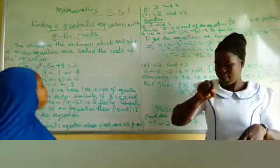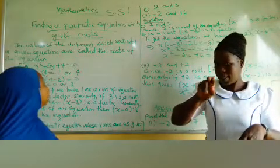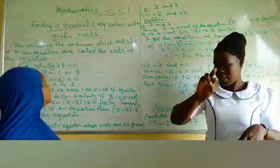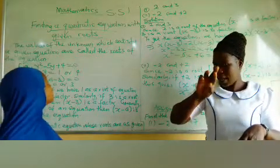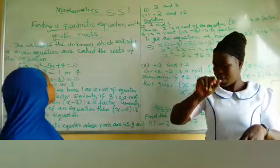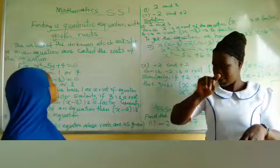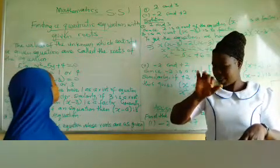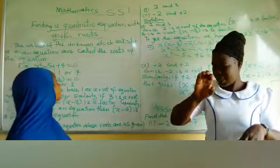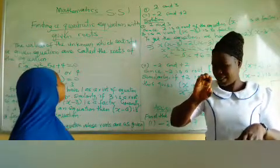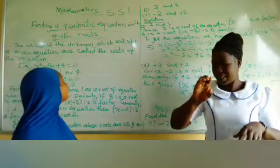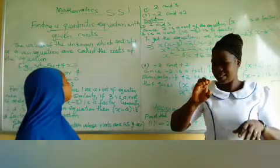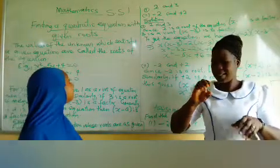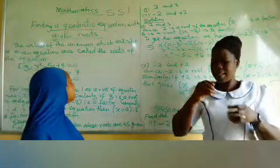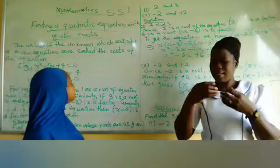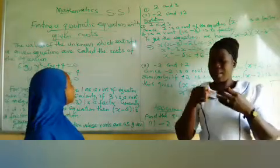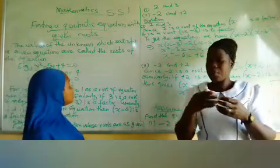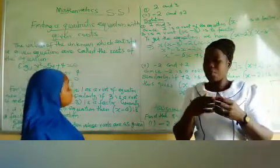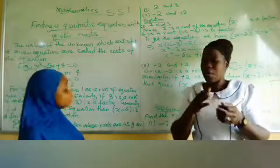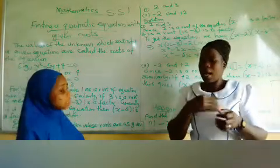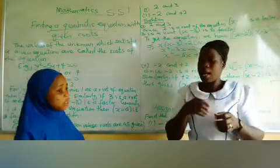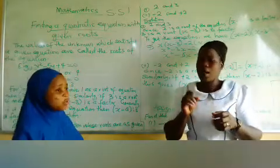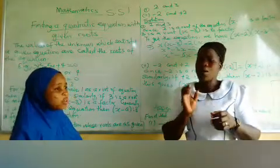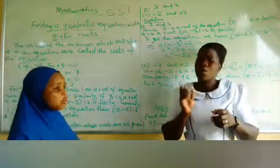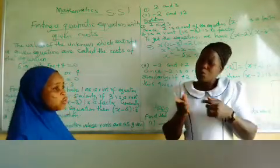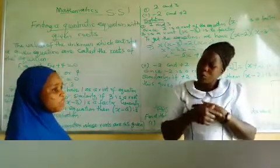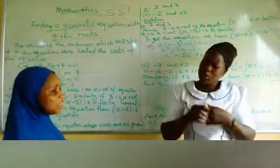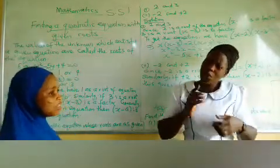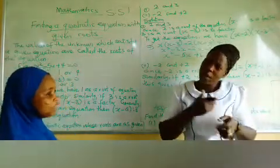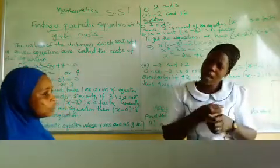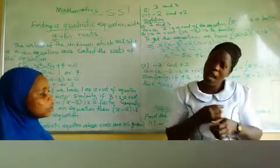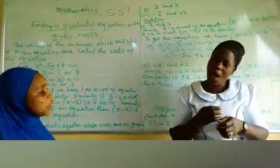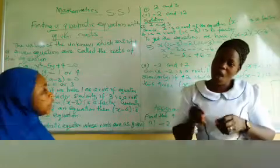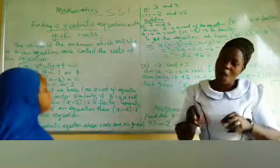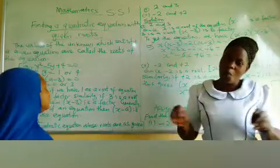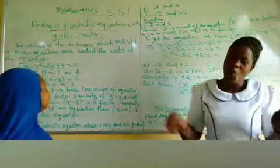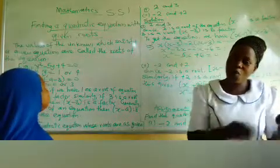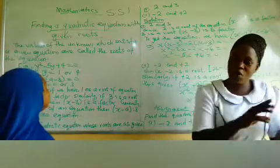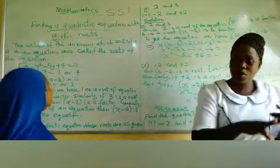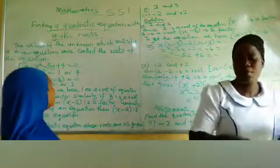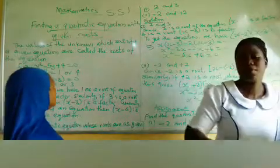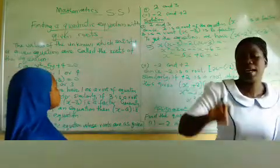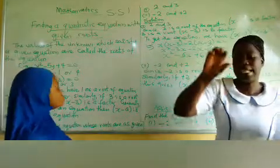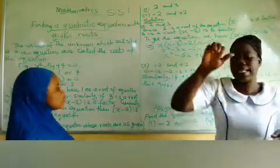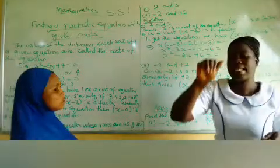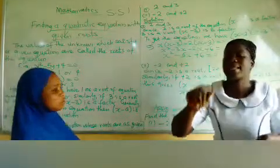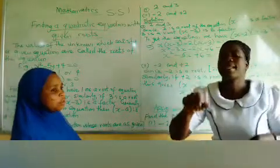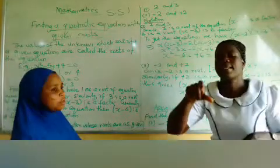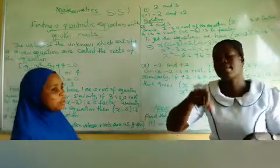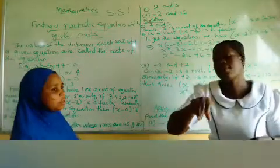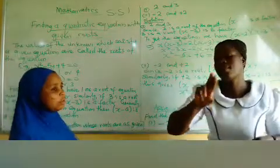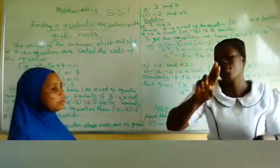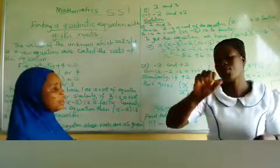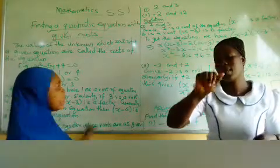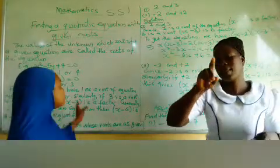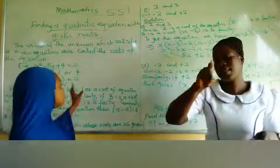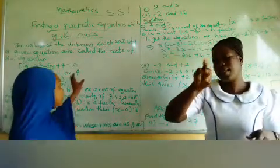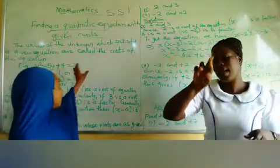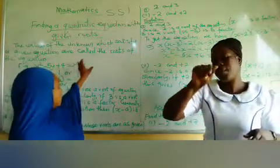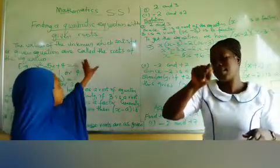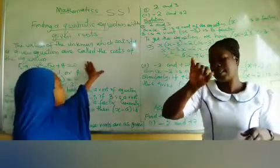moving to finding a quadratic equation with given roots. The answer we